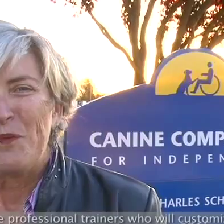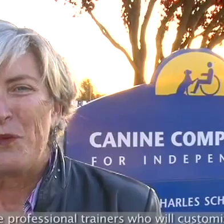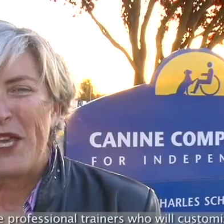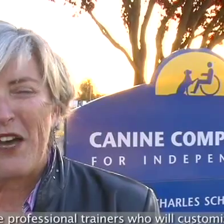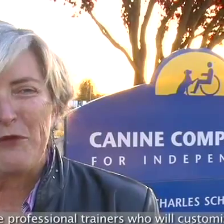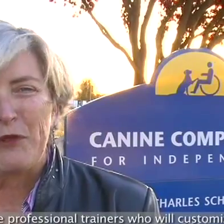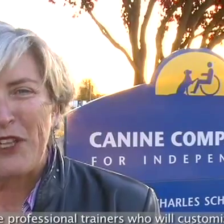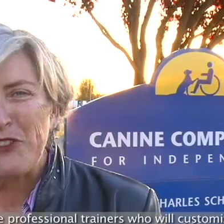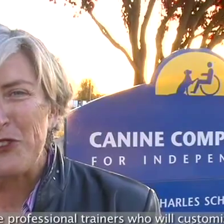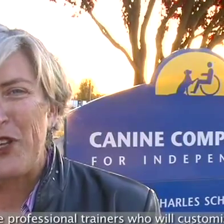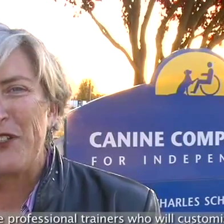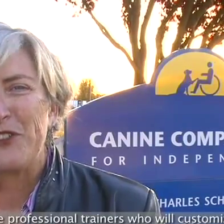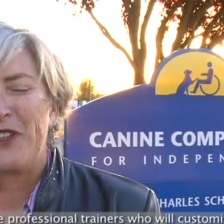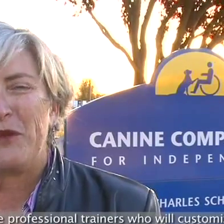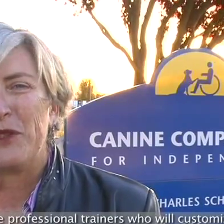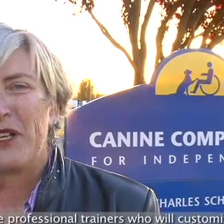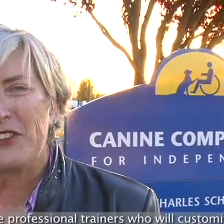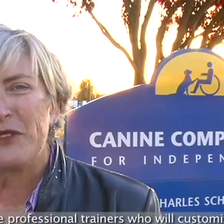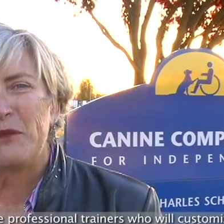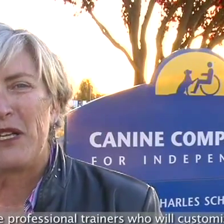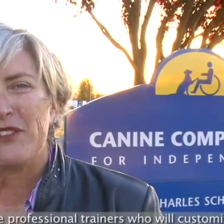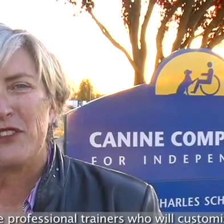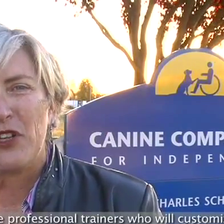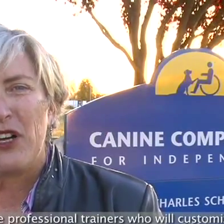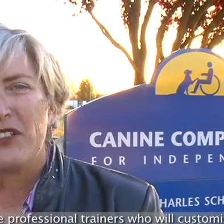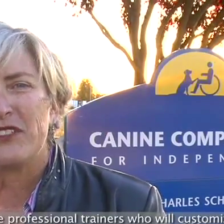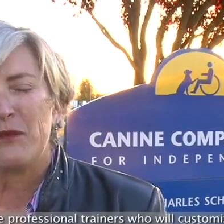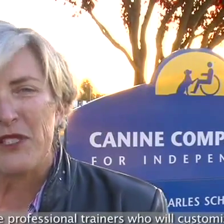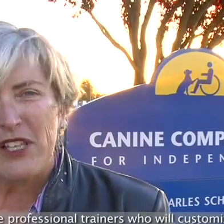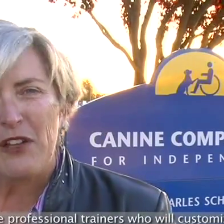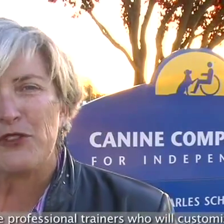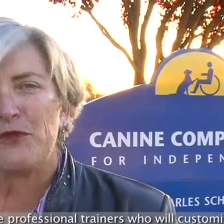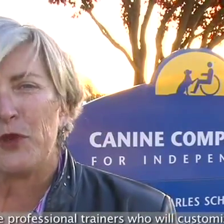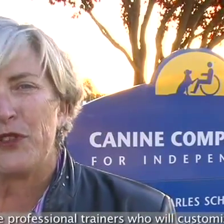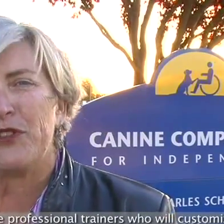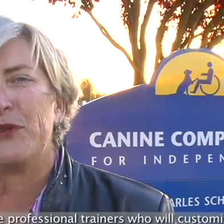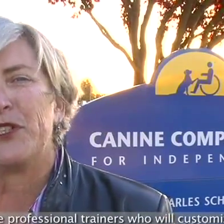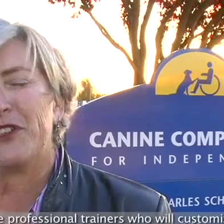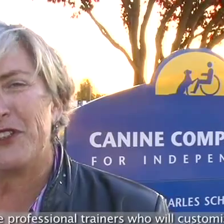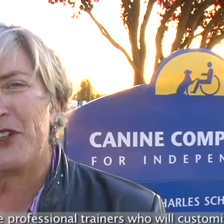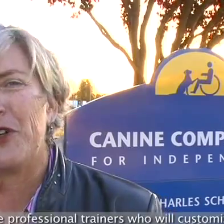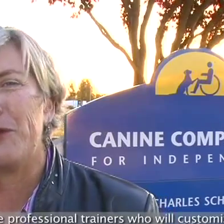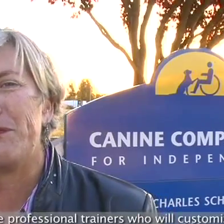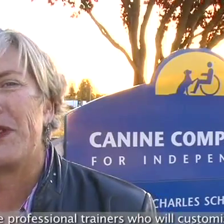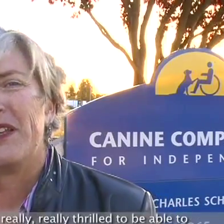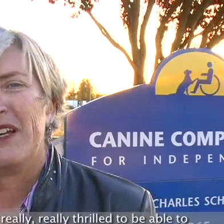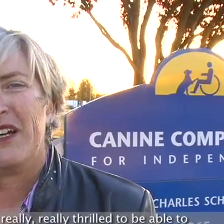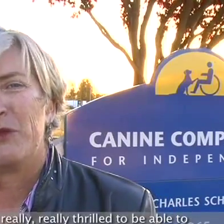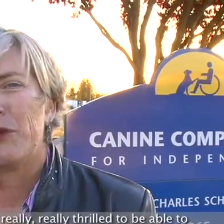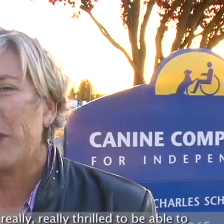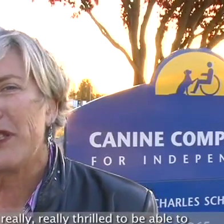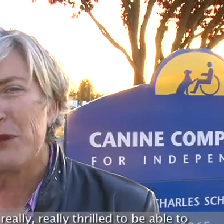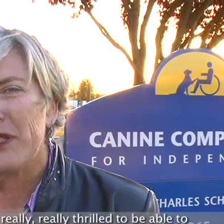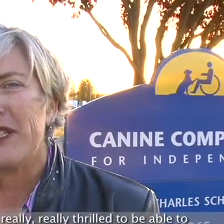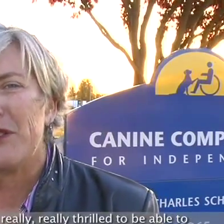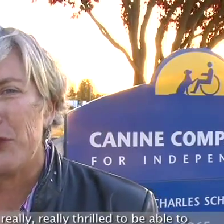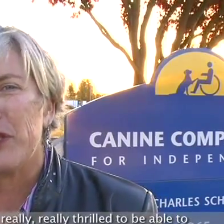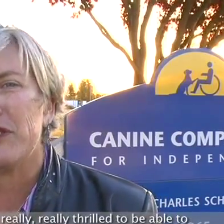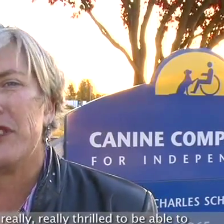We have professional trainers that will customize the dogs, some of the sounds for you when you're in your home. We're really, really thrilled to